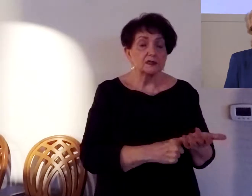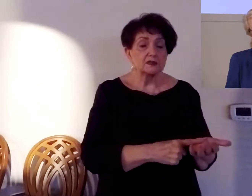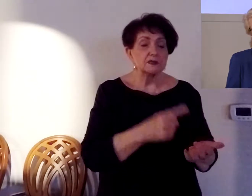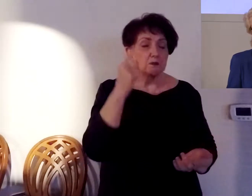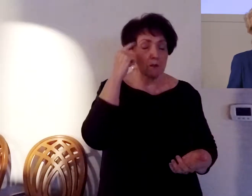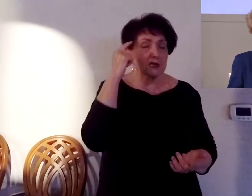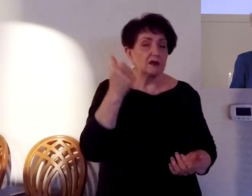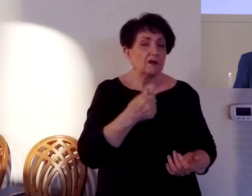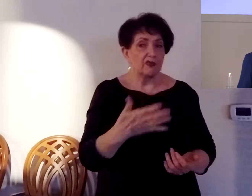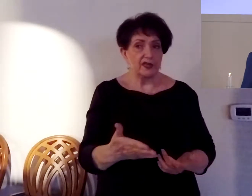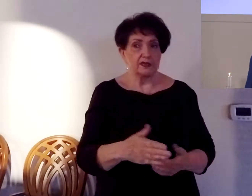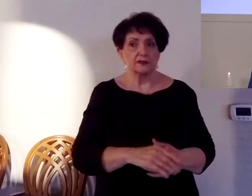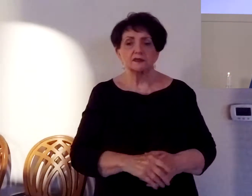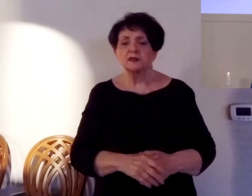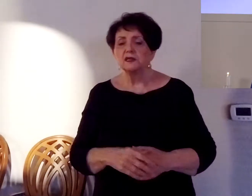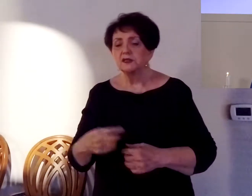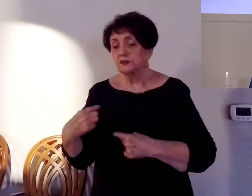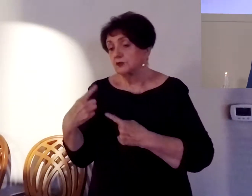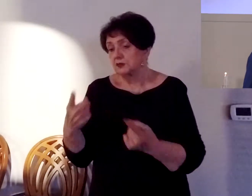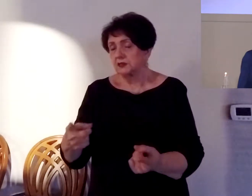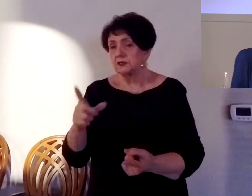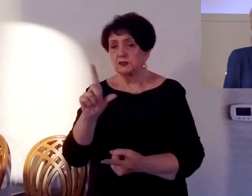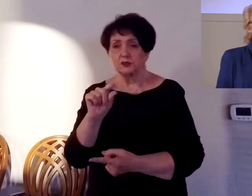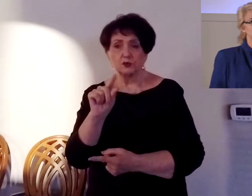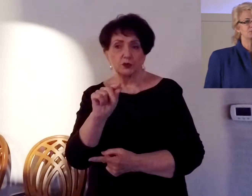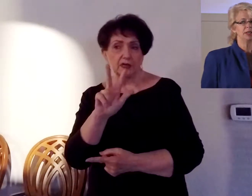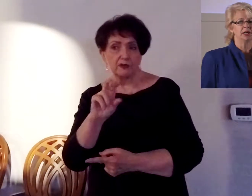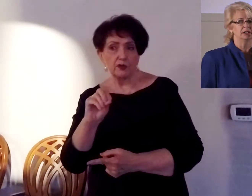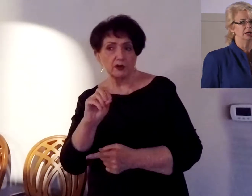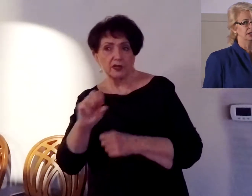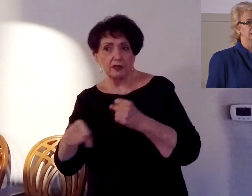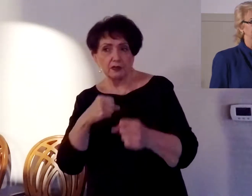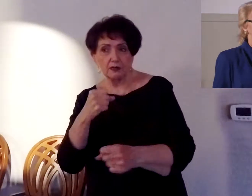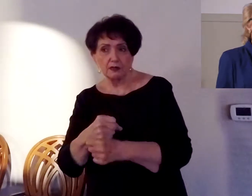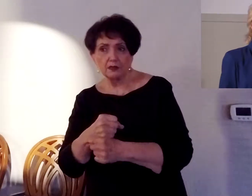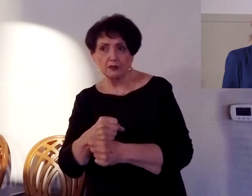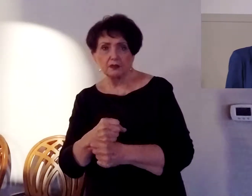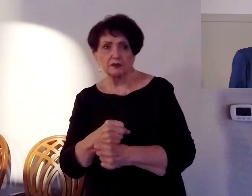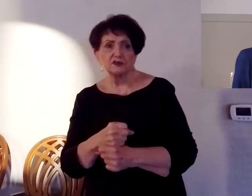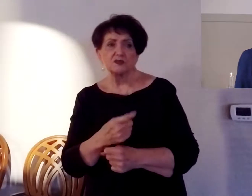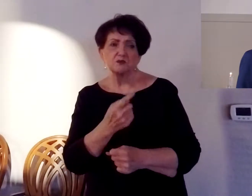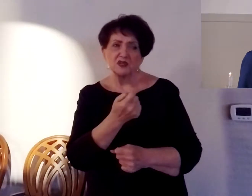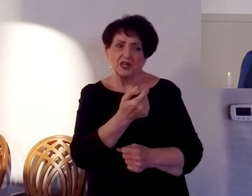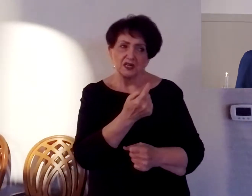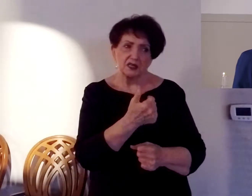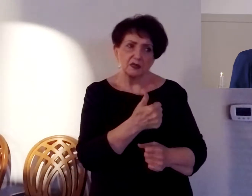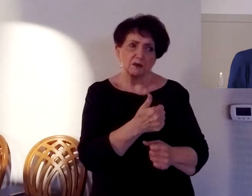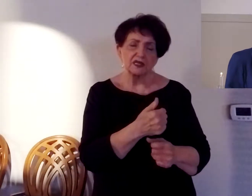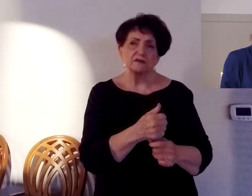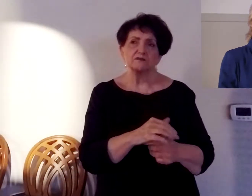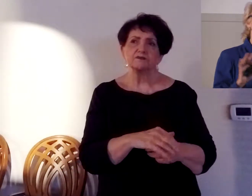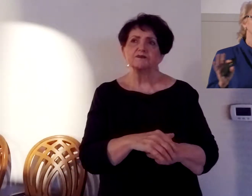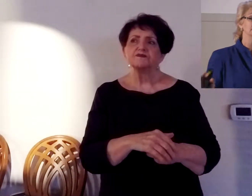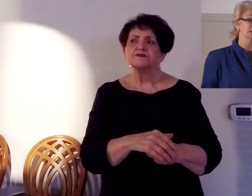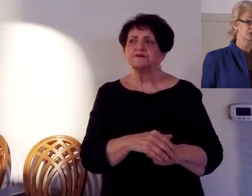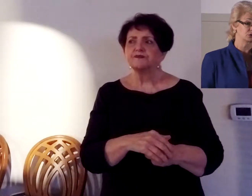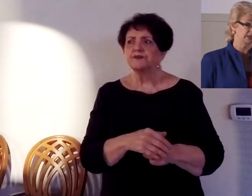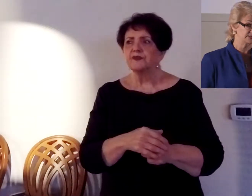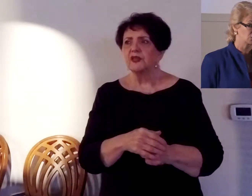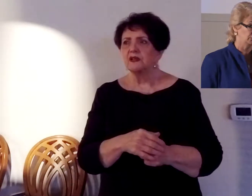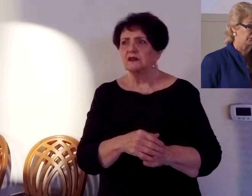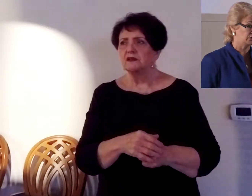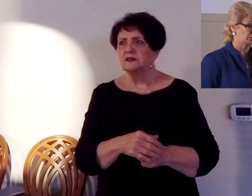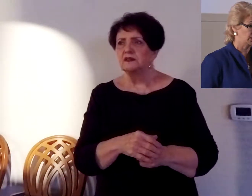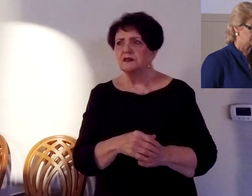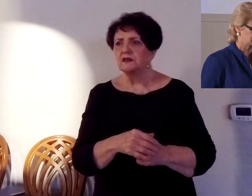in the last 20 or 30 years, there's been a little bit of a backlash, not dissimilar to